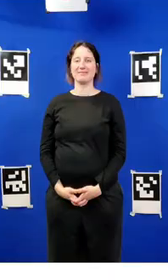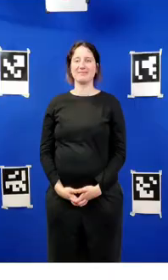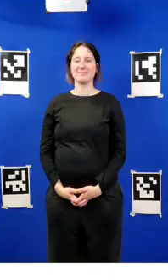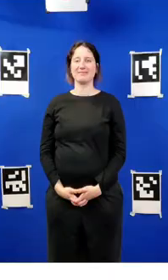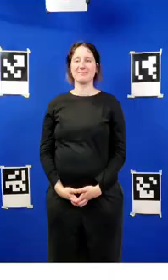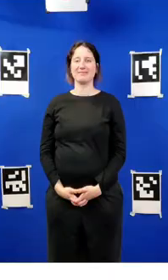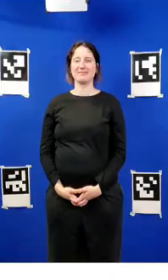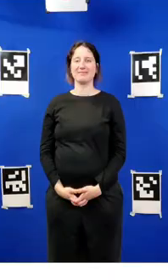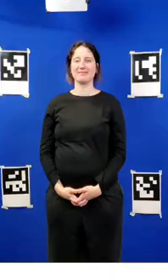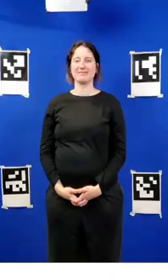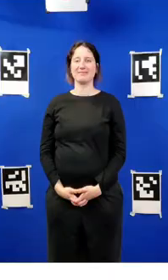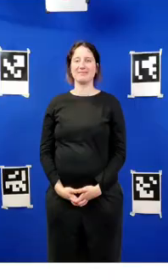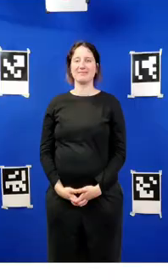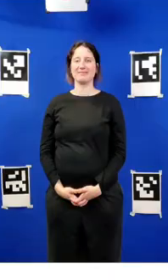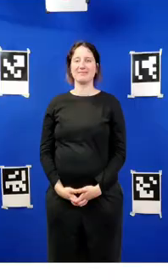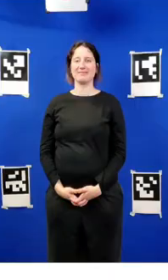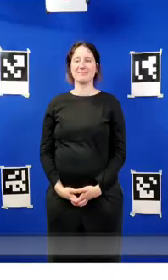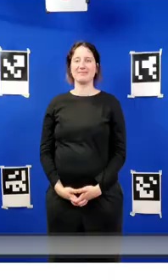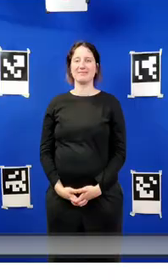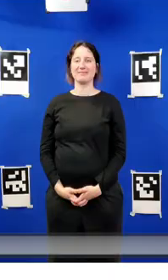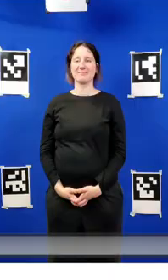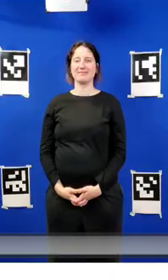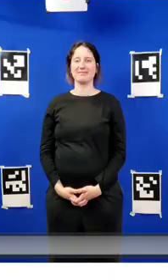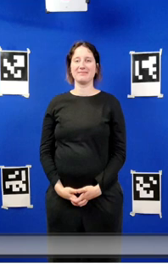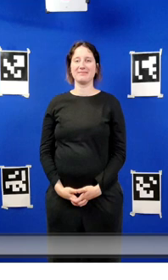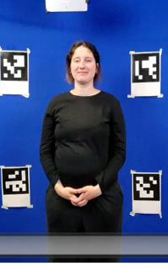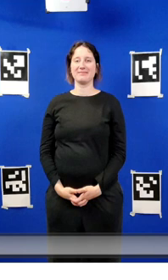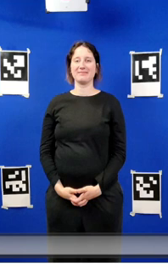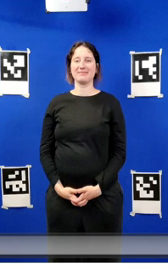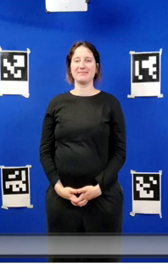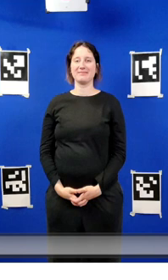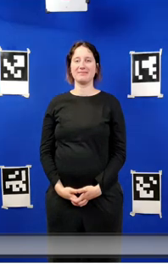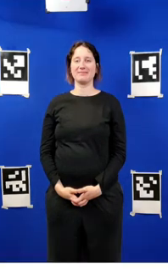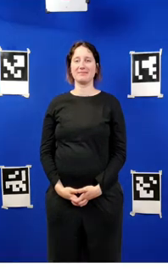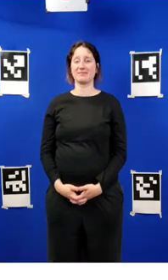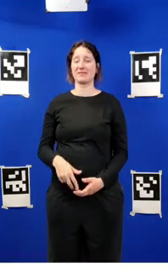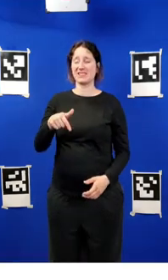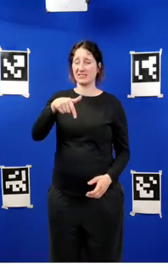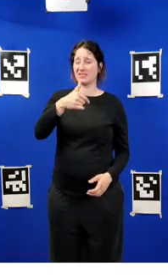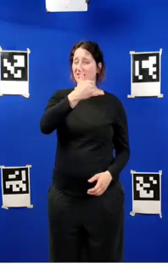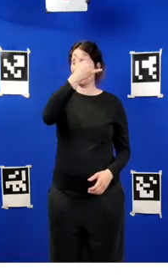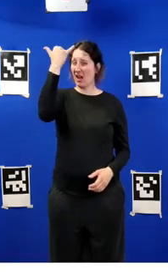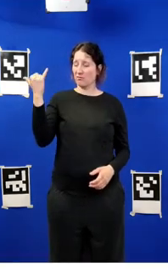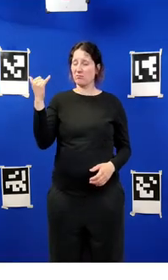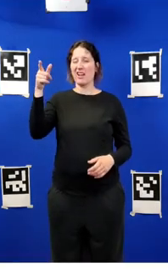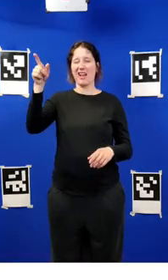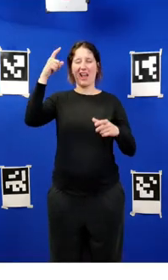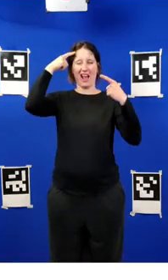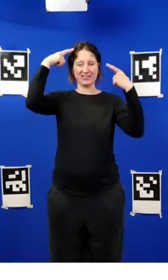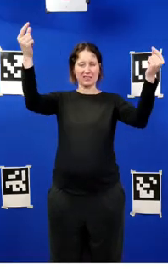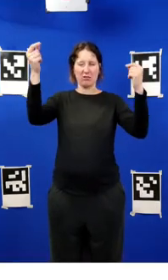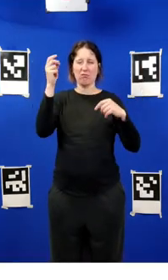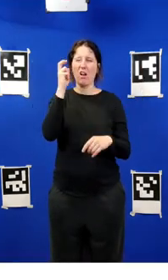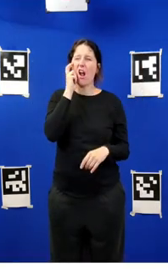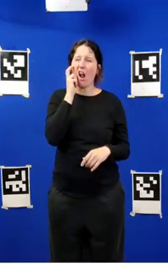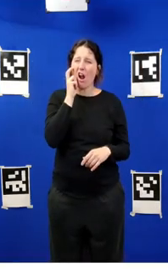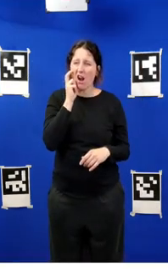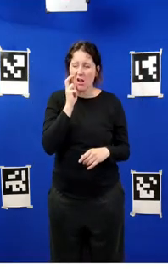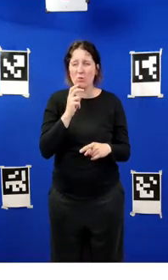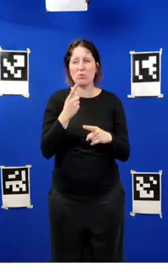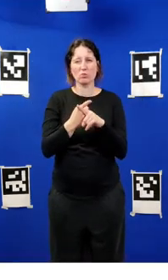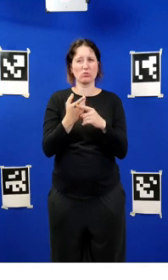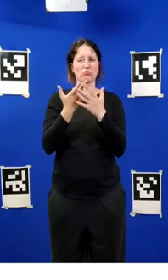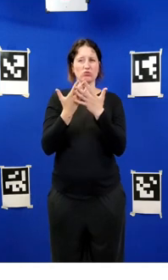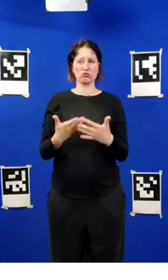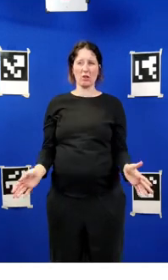Here, I'm showing you a couple of examples. On the left, the first sentence of the